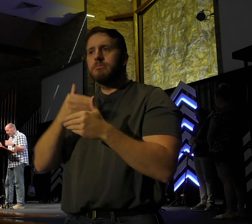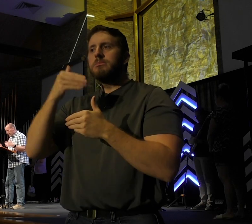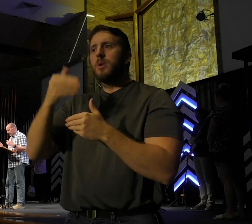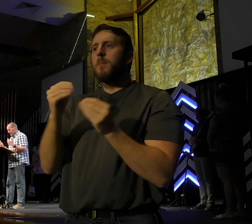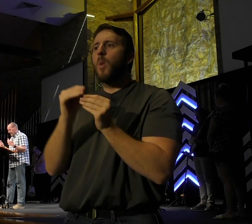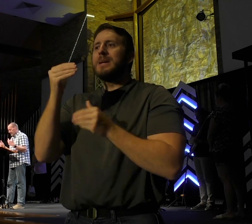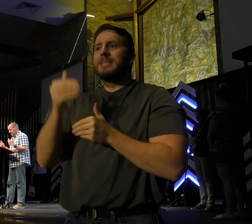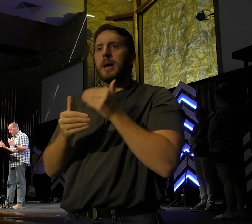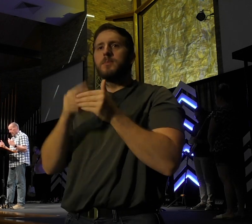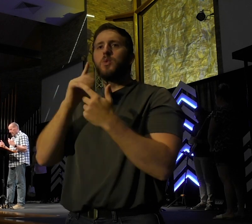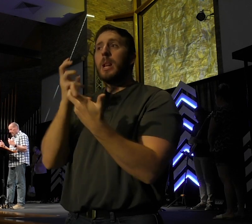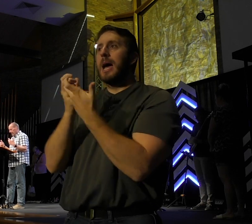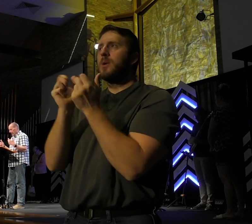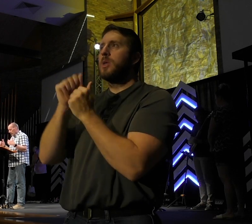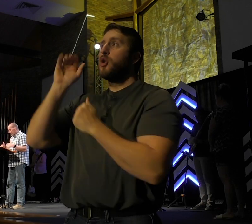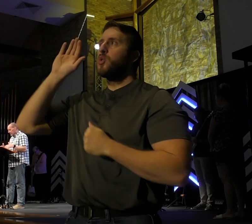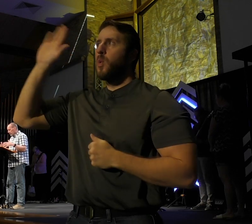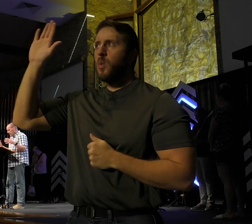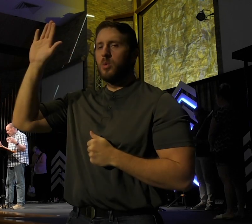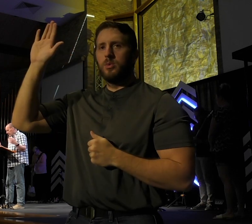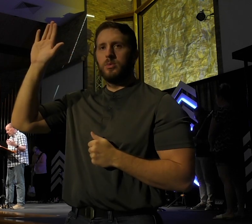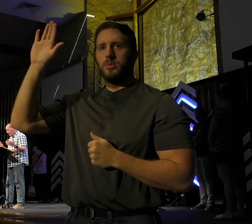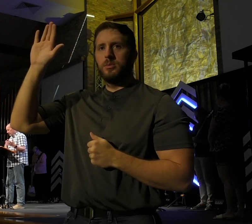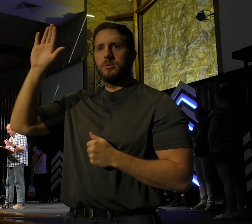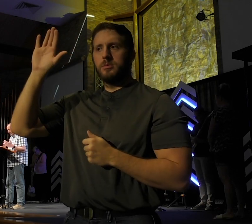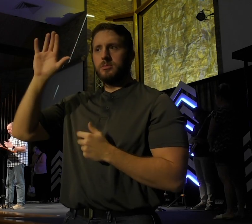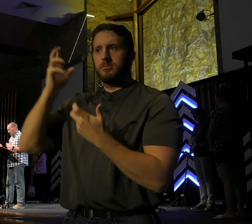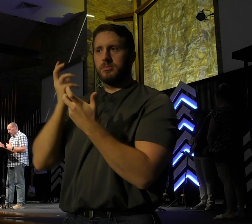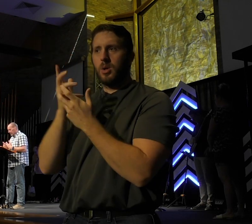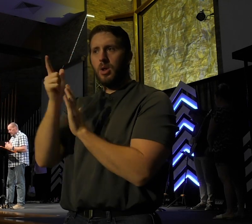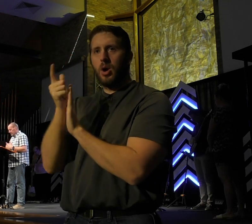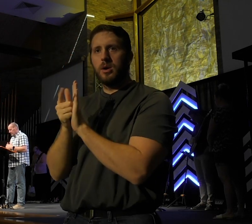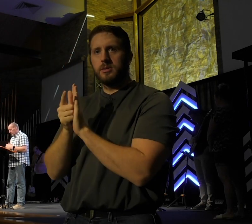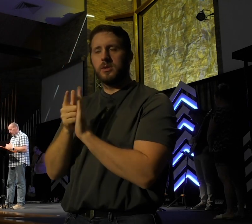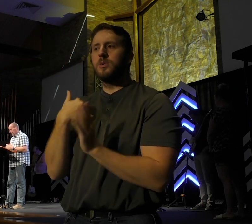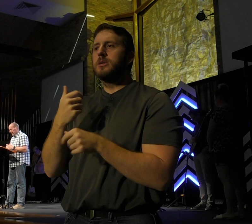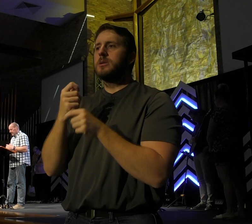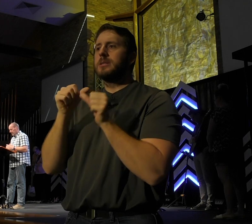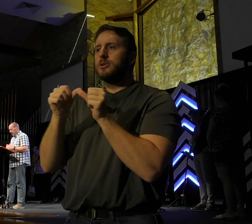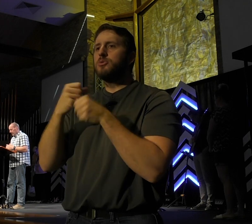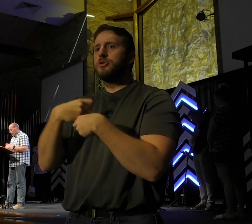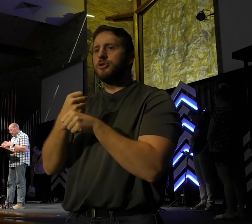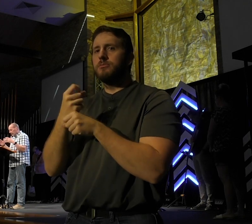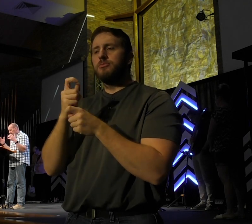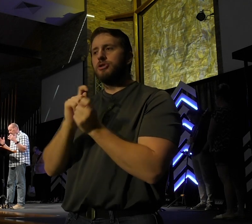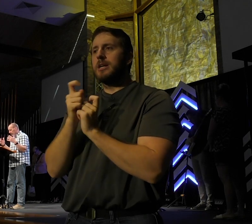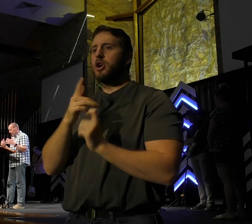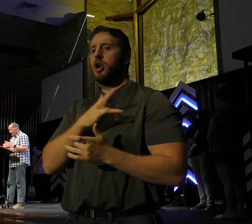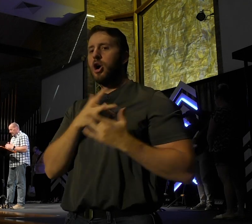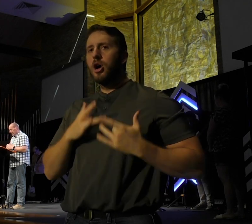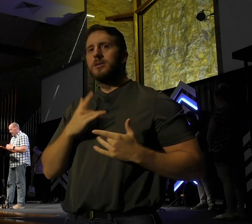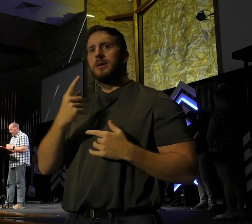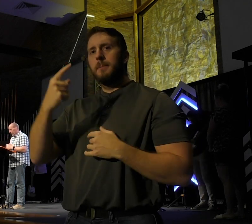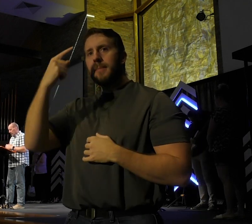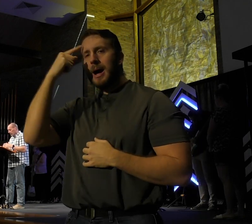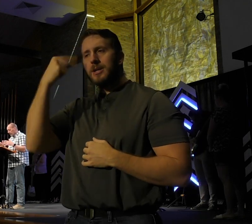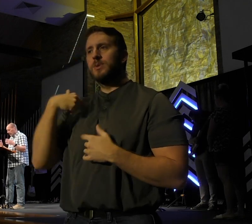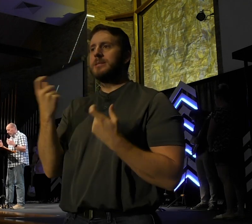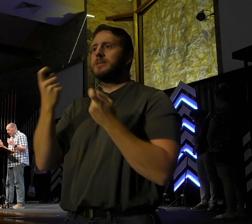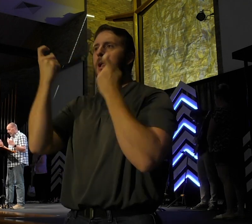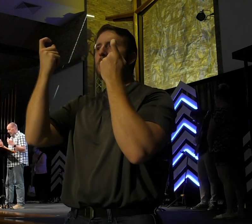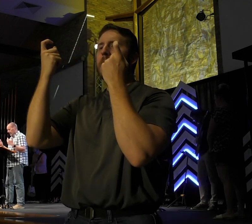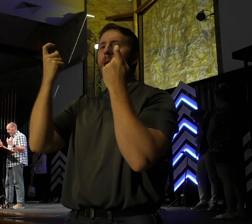your righteousness. And we ask that you would continue to change hearts and minds. Lord, we celebrate life.